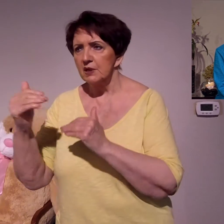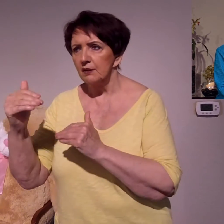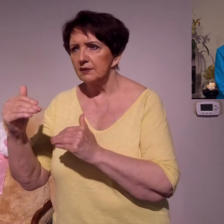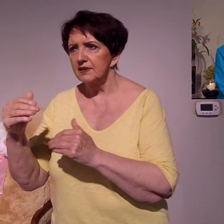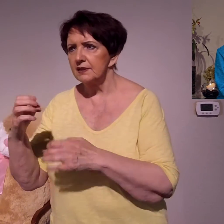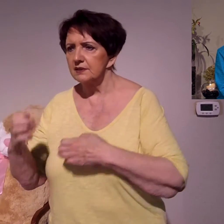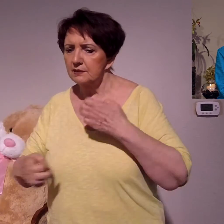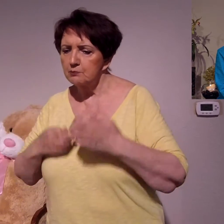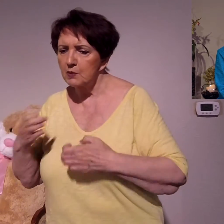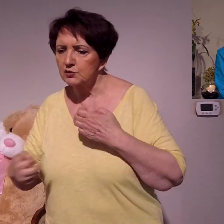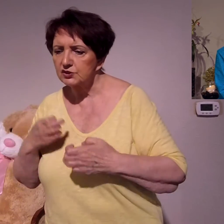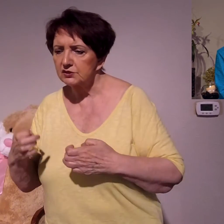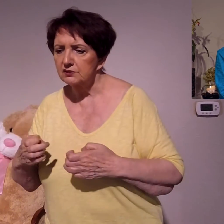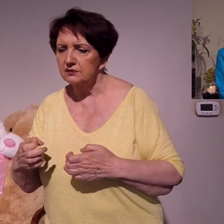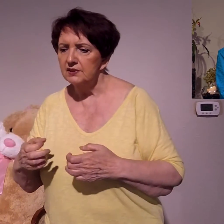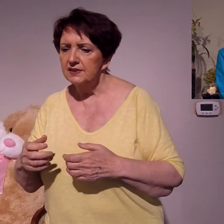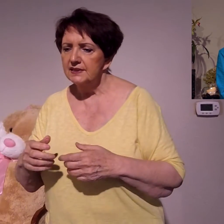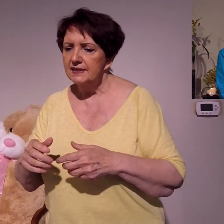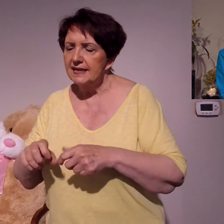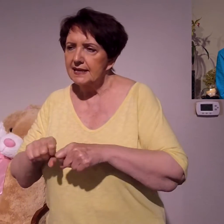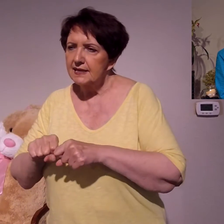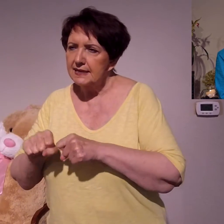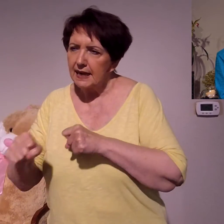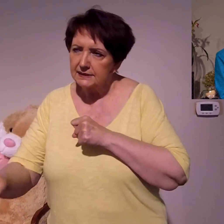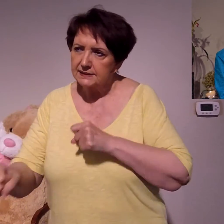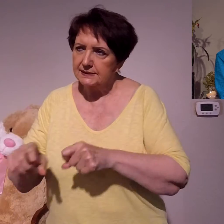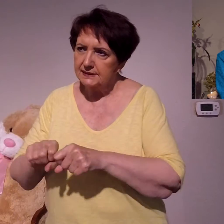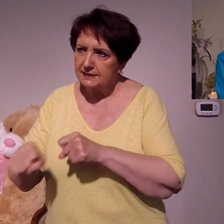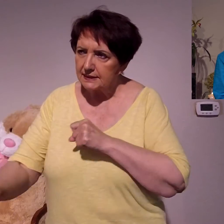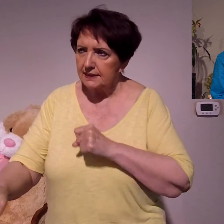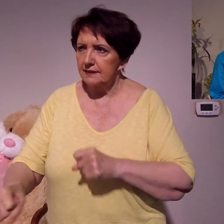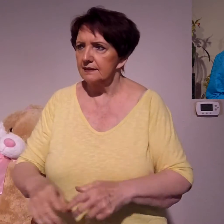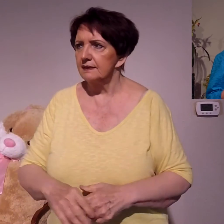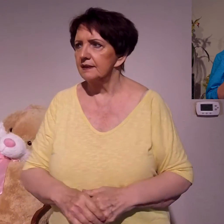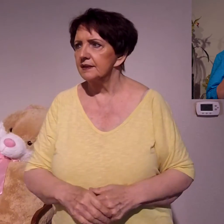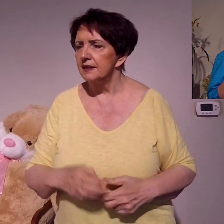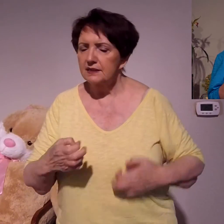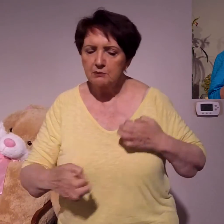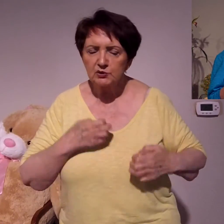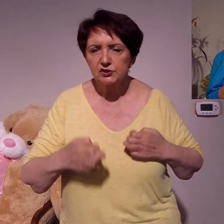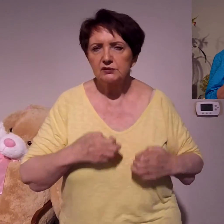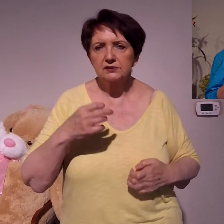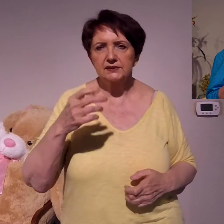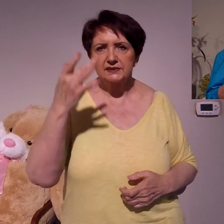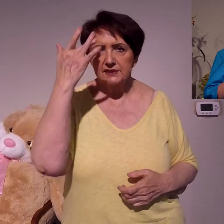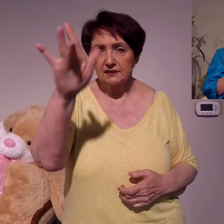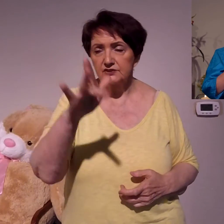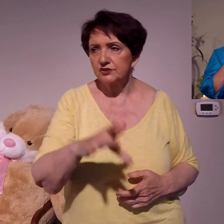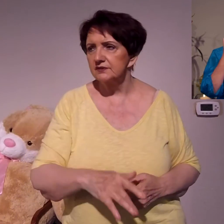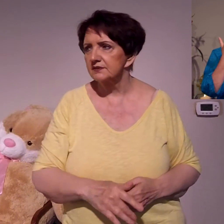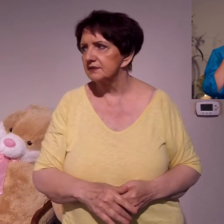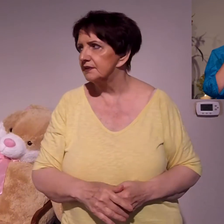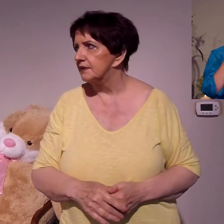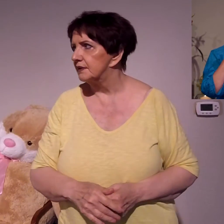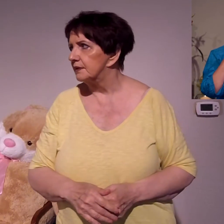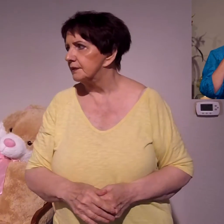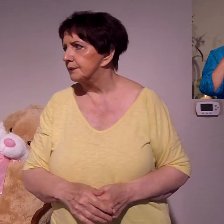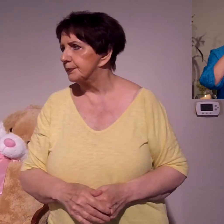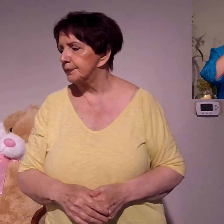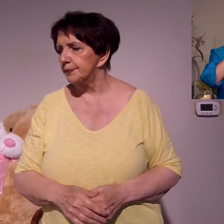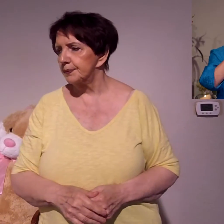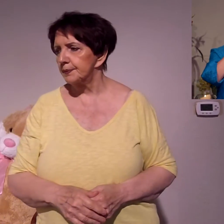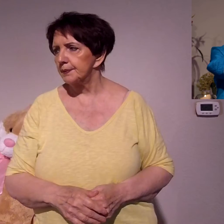And I learned this as a parent. Pick your battles. We have to pick the things that are really important. And we actually have